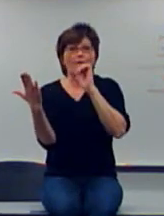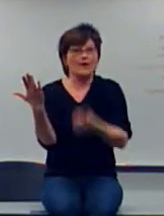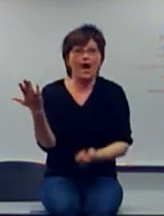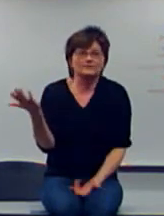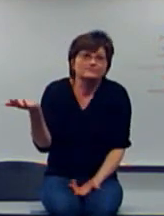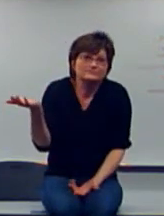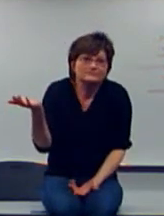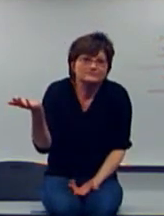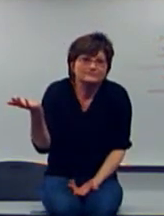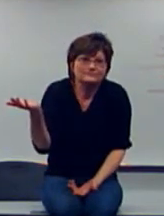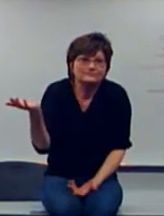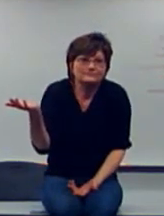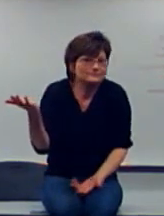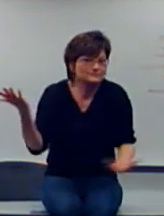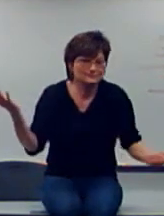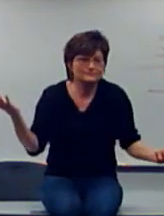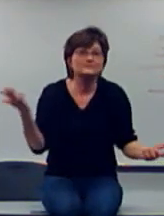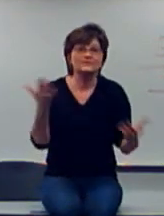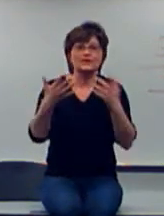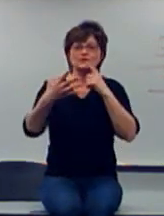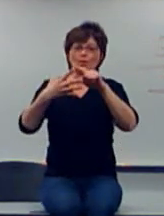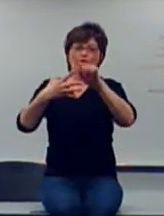Either you got that word or you didn't.